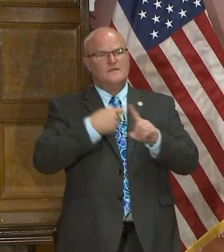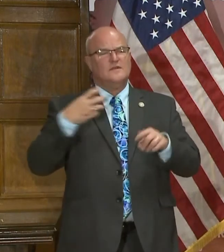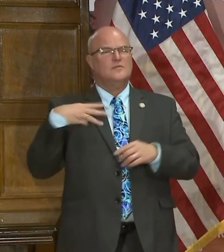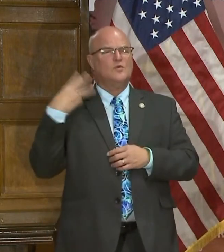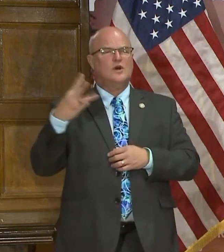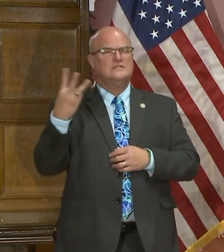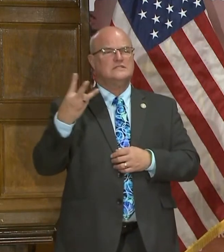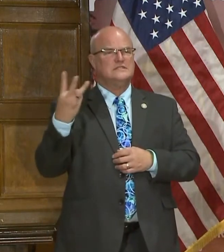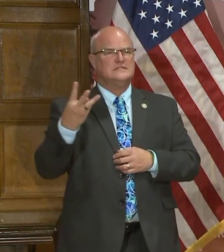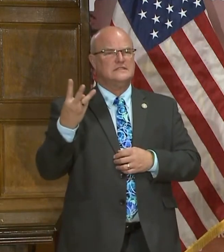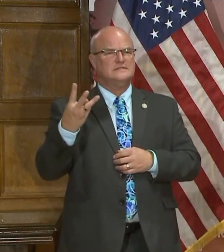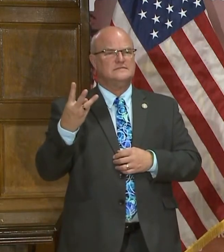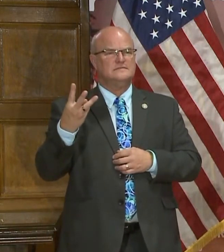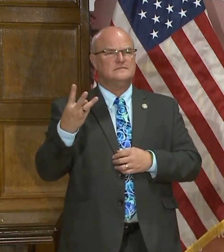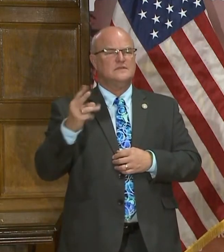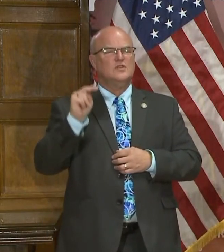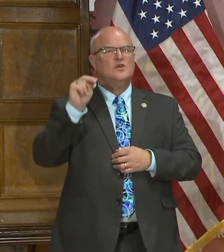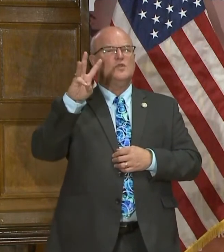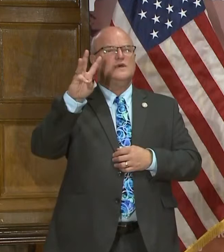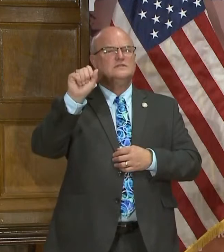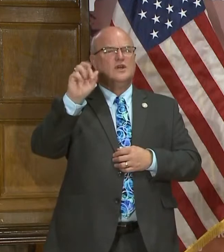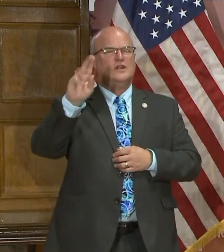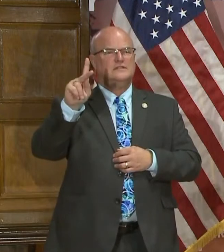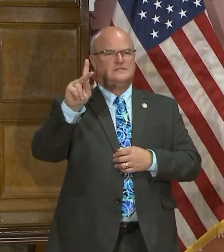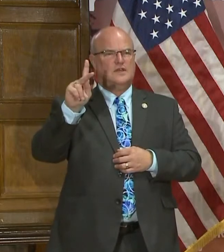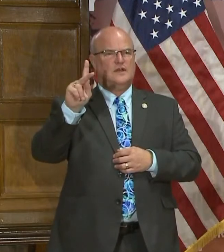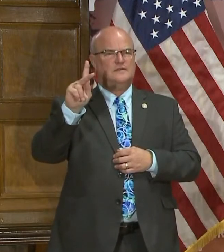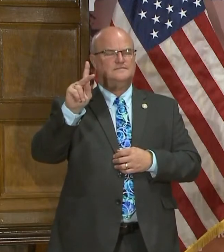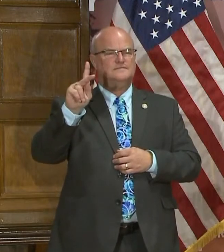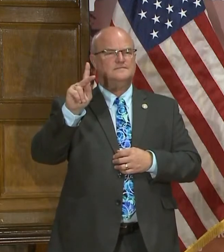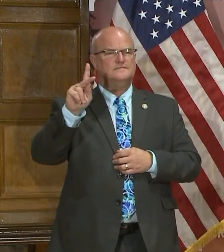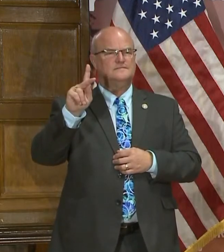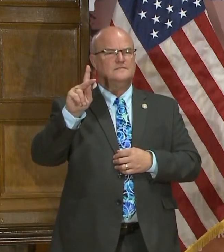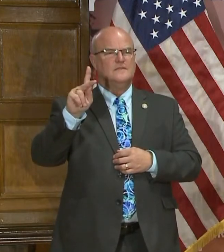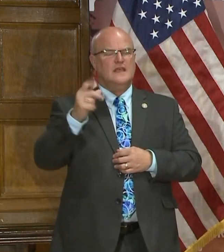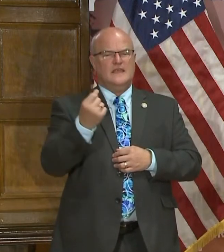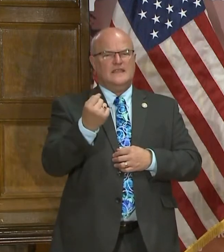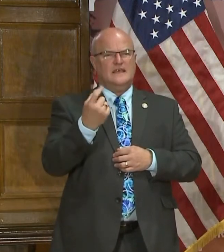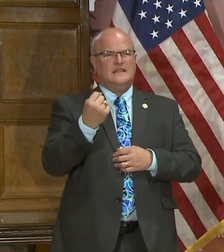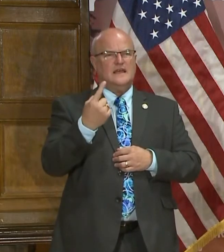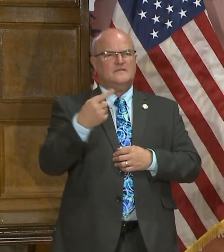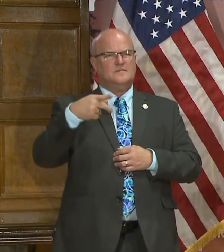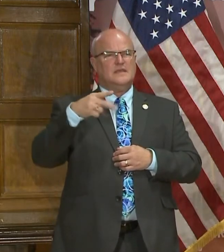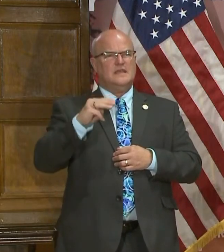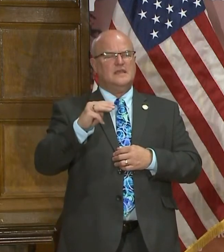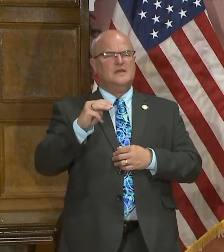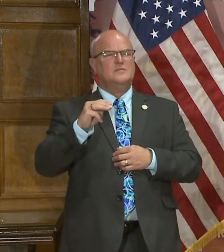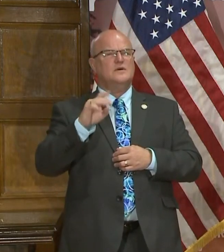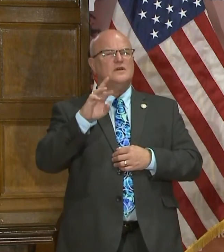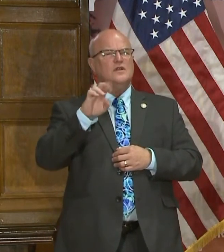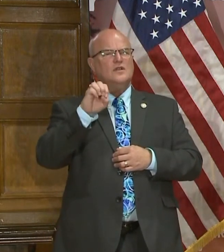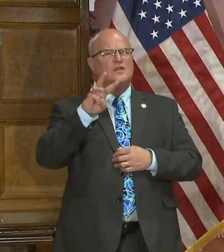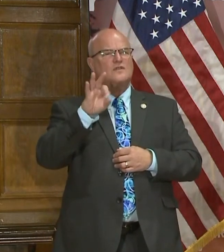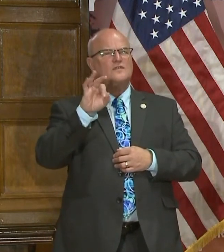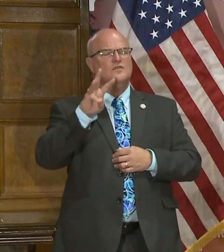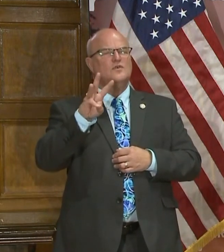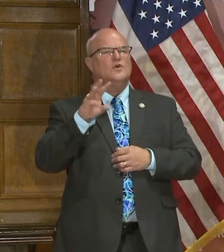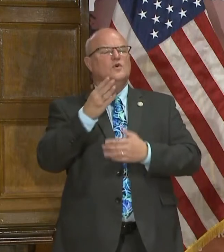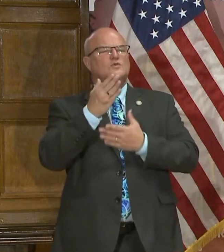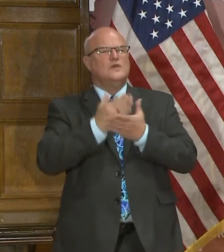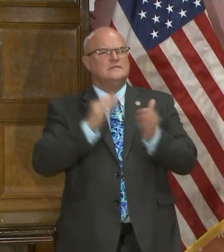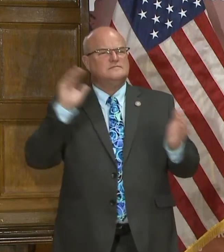Washington, from Northwest Arkansas brought up a point that the 11 p.m. curfew was to try to curb some of